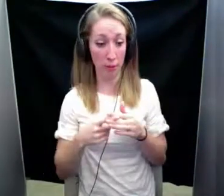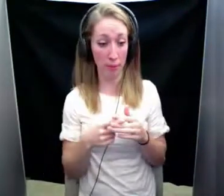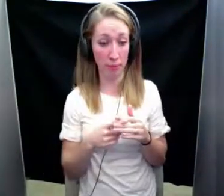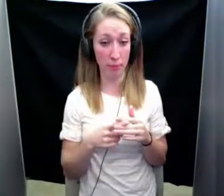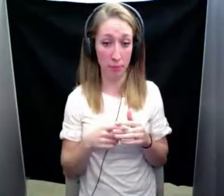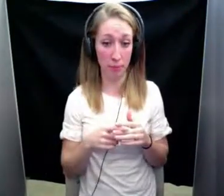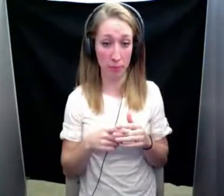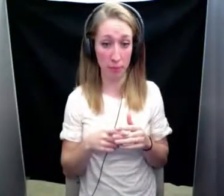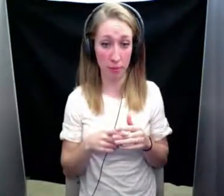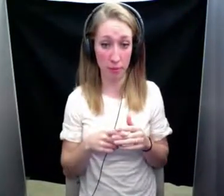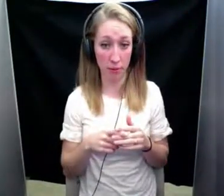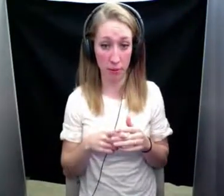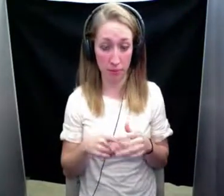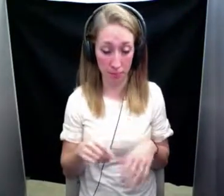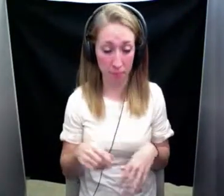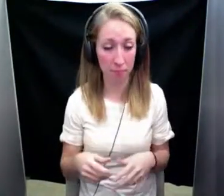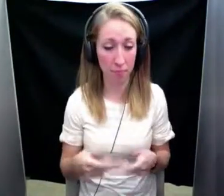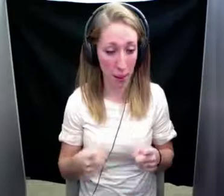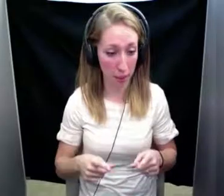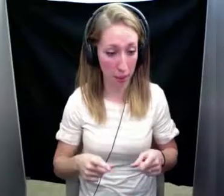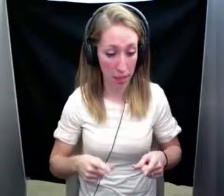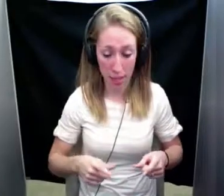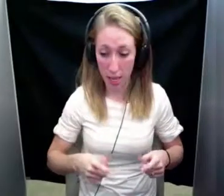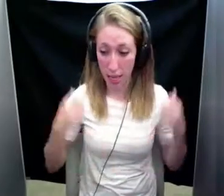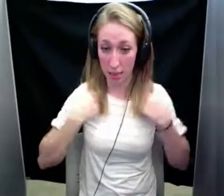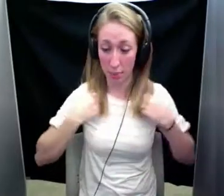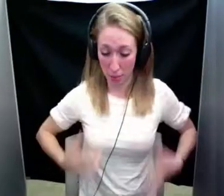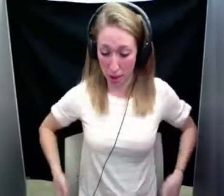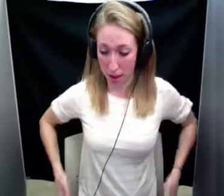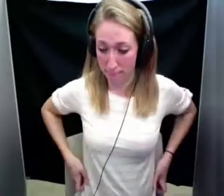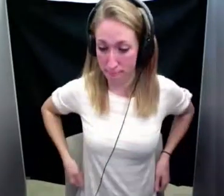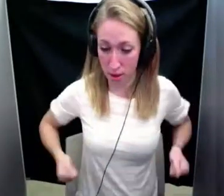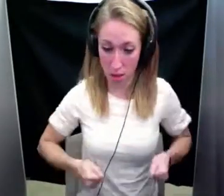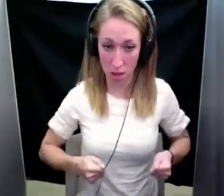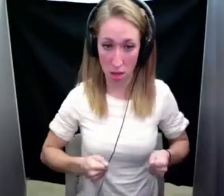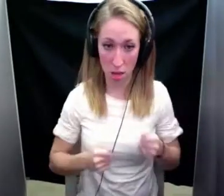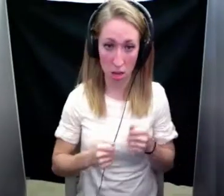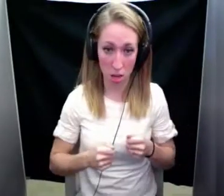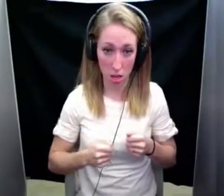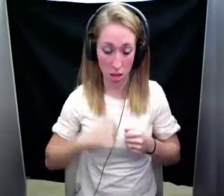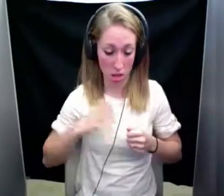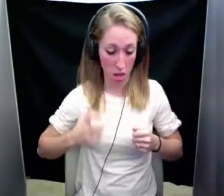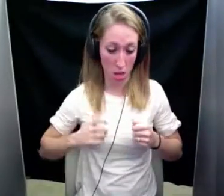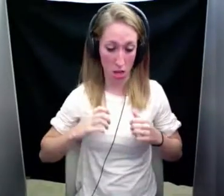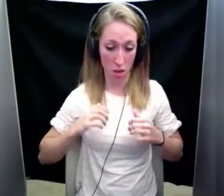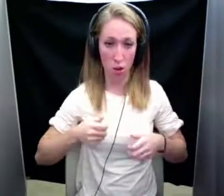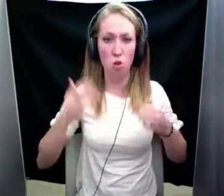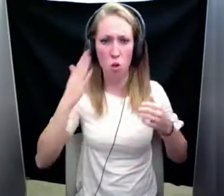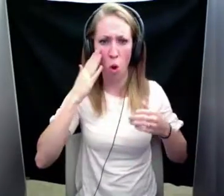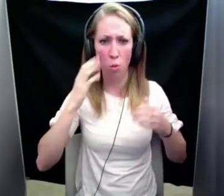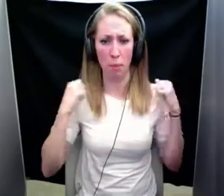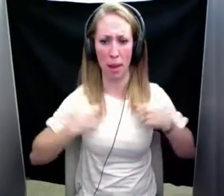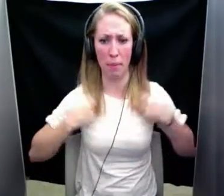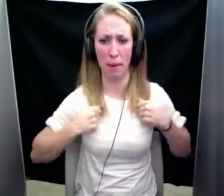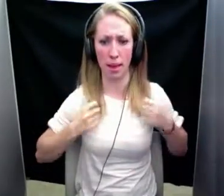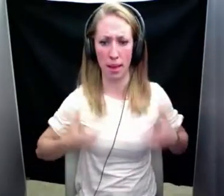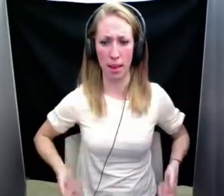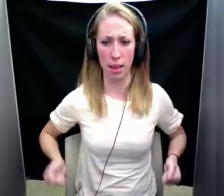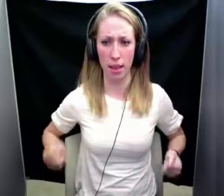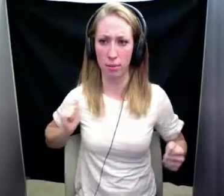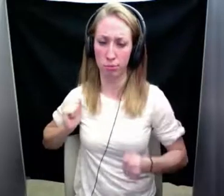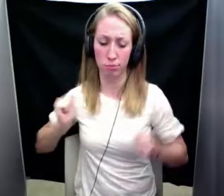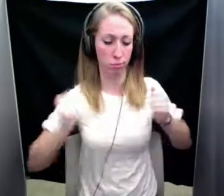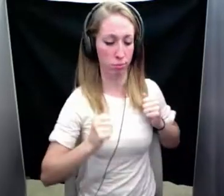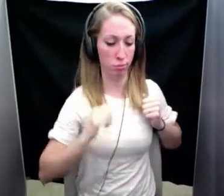backpack and he tied it around his stomach with a pack part in the front. And then he sat down to eat. And